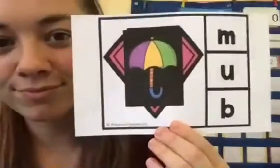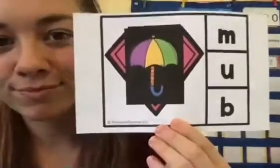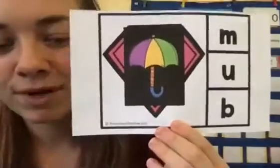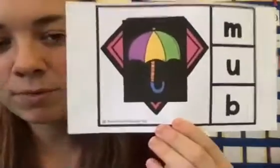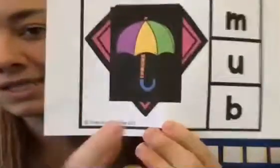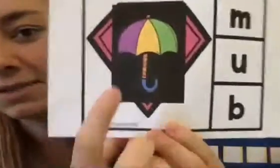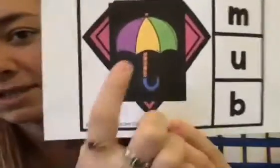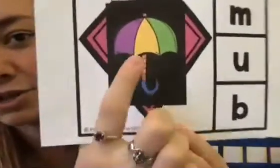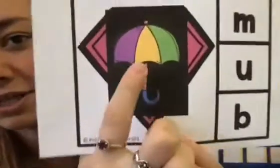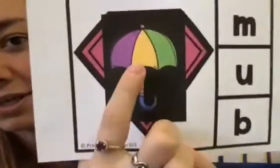What is this picture here?